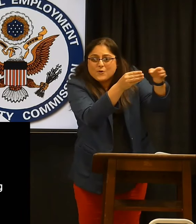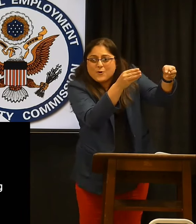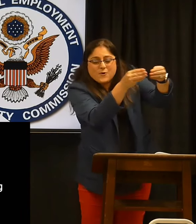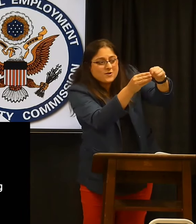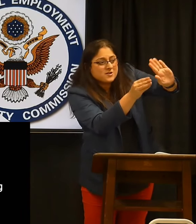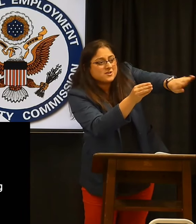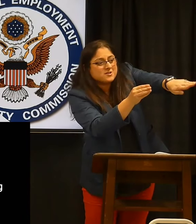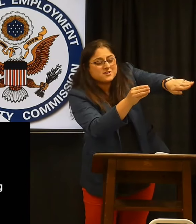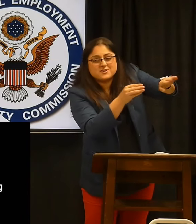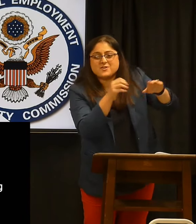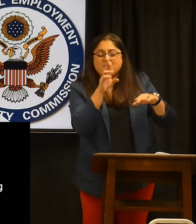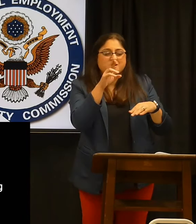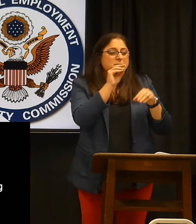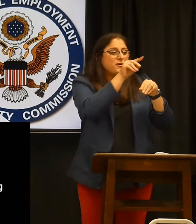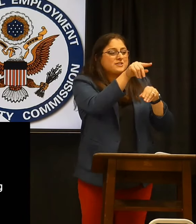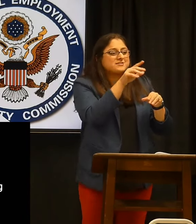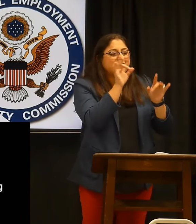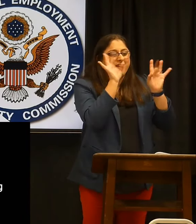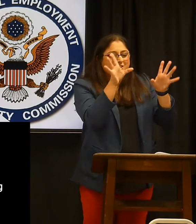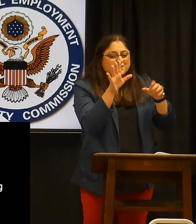Or maybe putting someone in the corner.